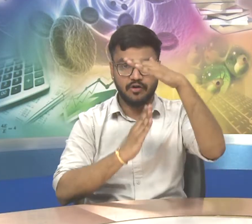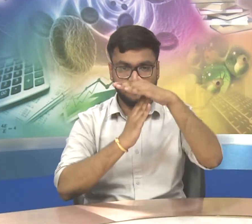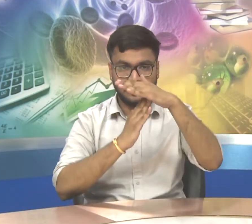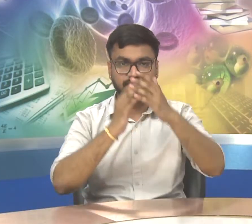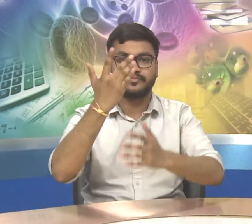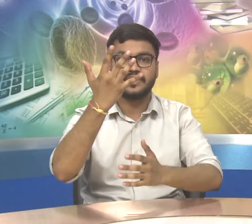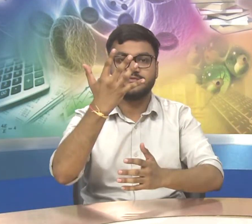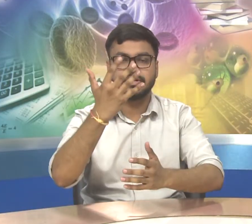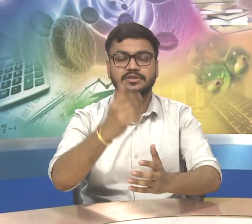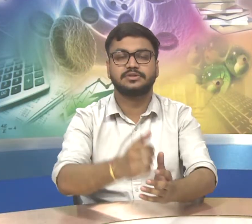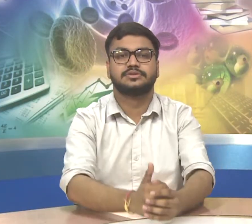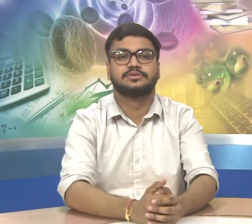Let's take a short break.